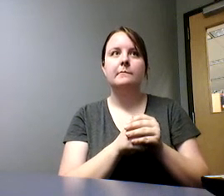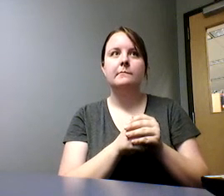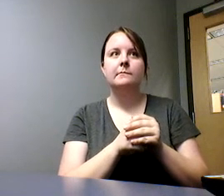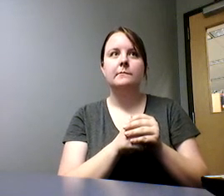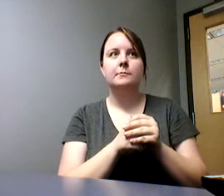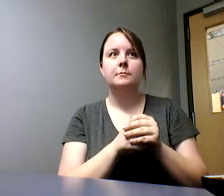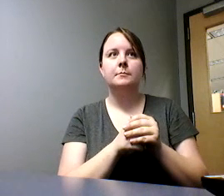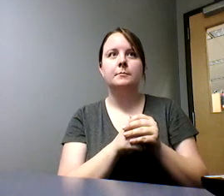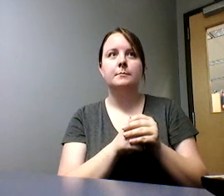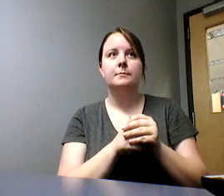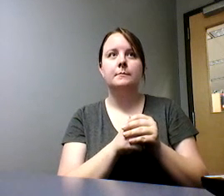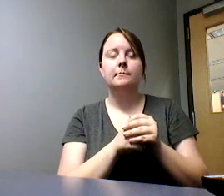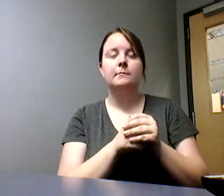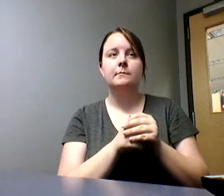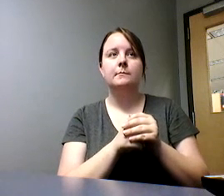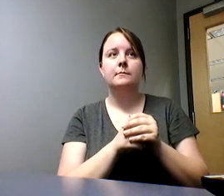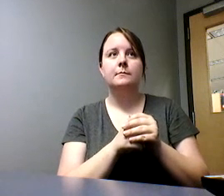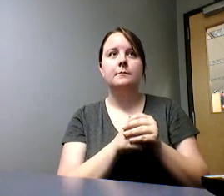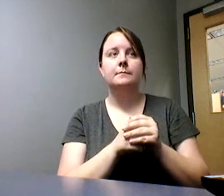plate or to get it clean.